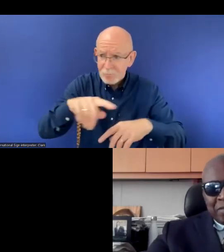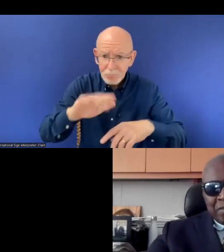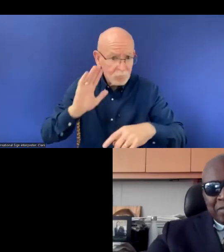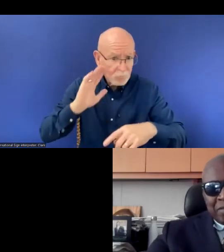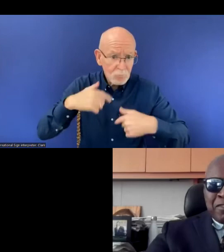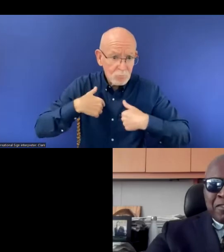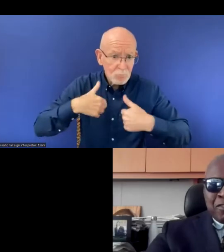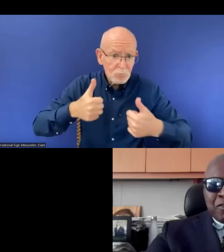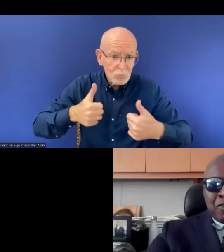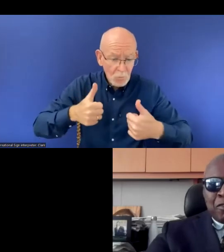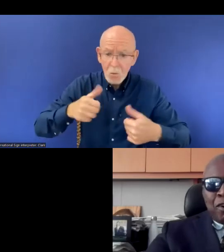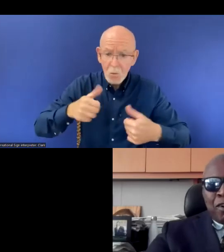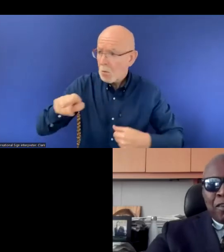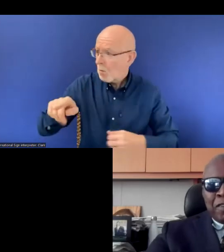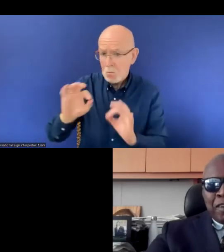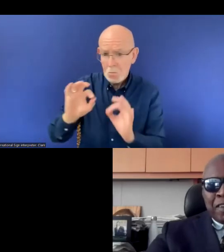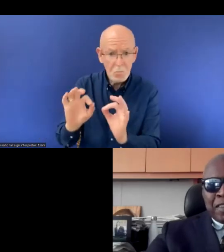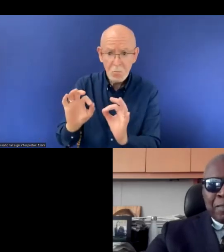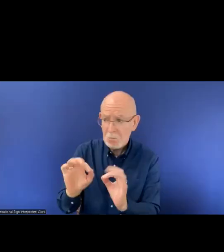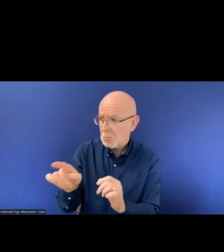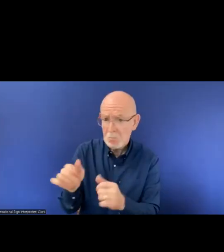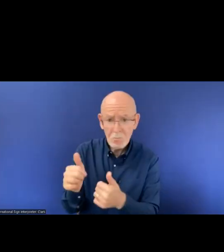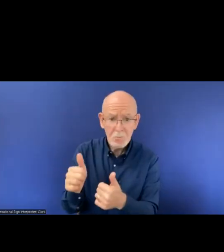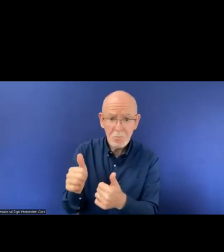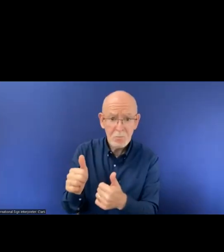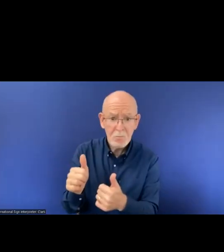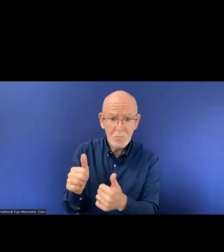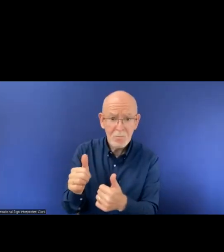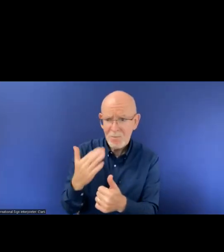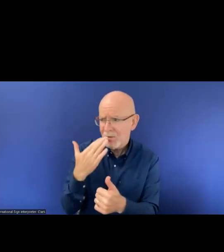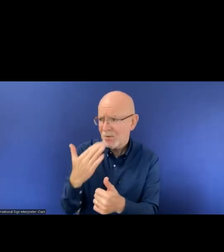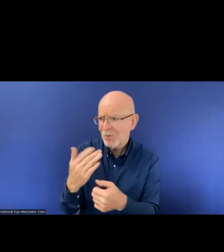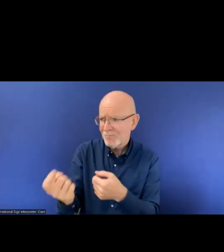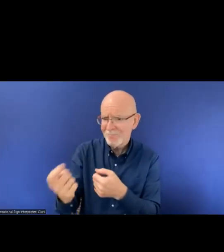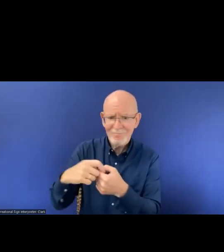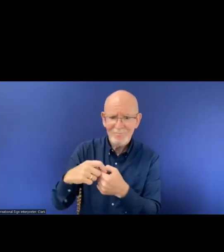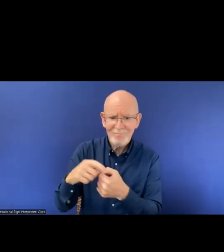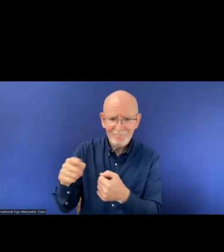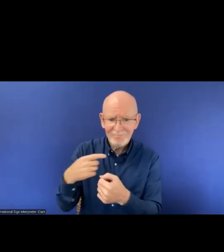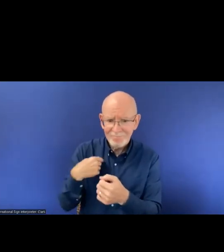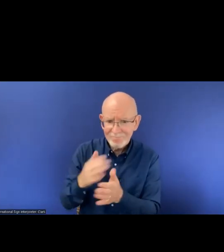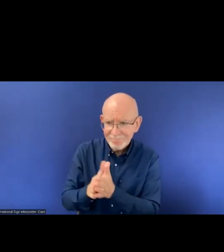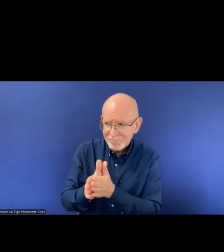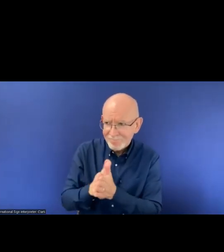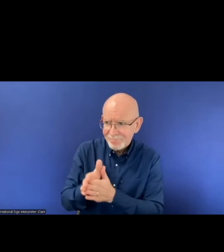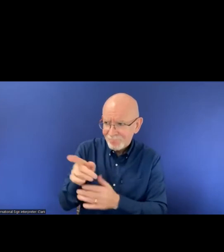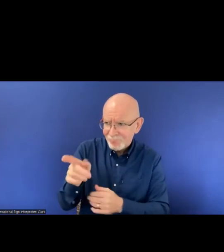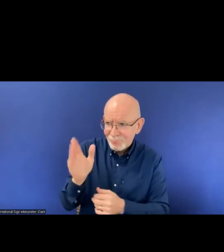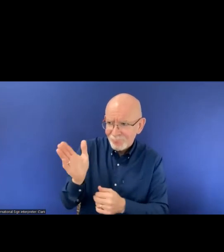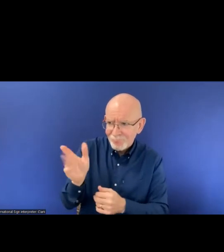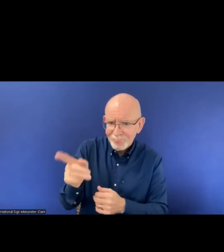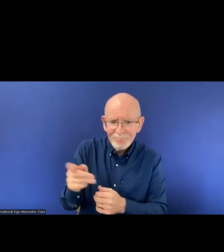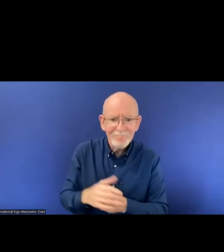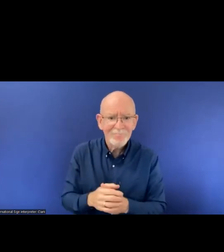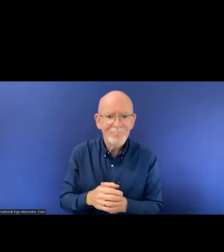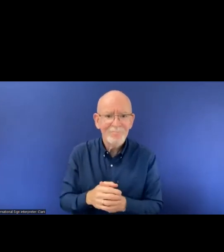Thank you so much. And thanks to all of the members of the audience who are joining us